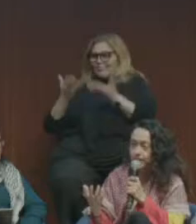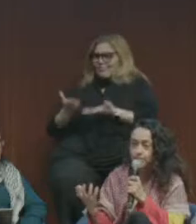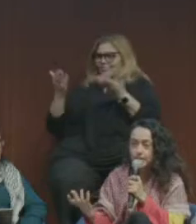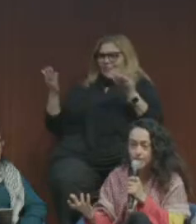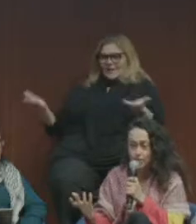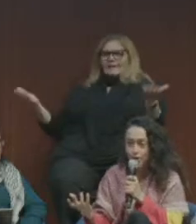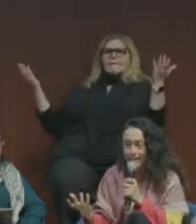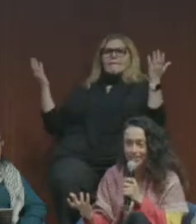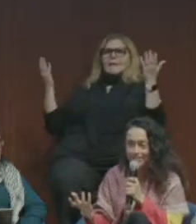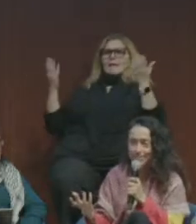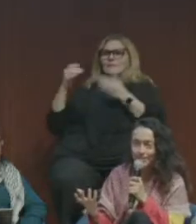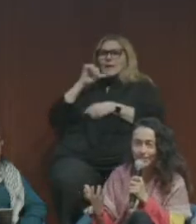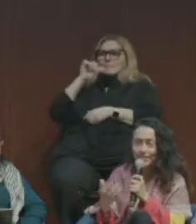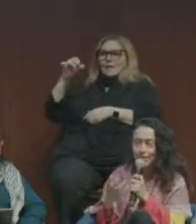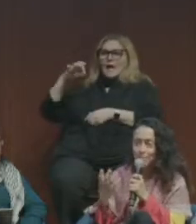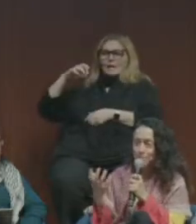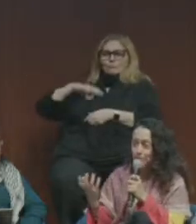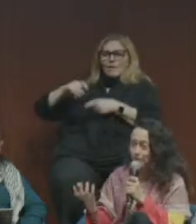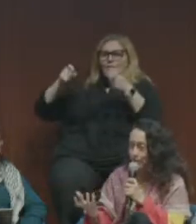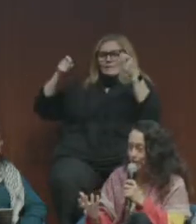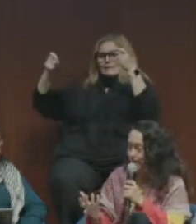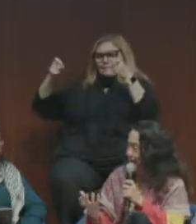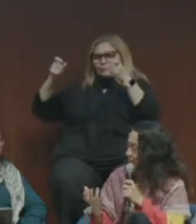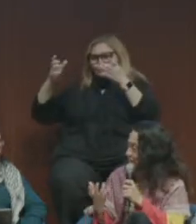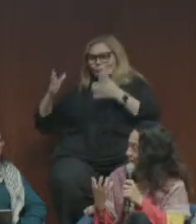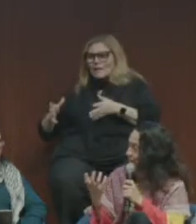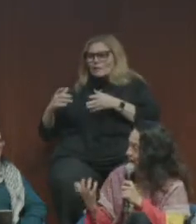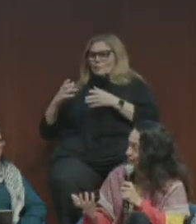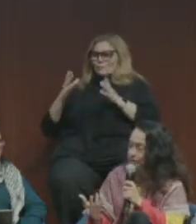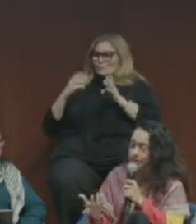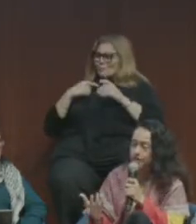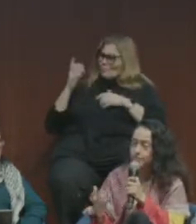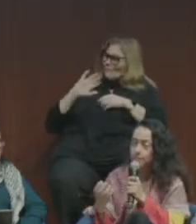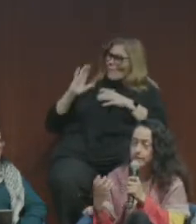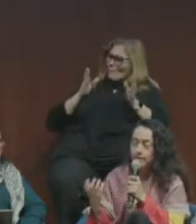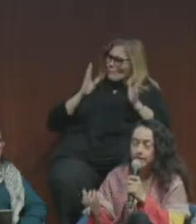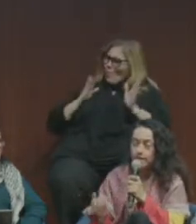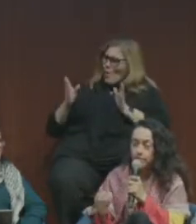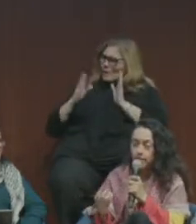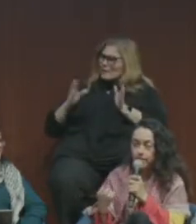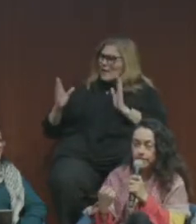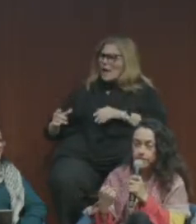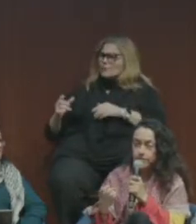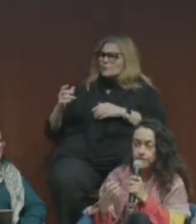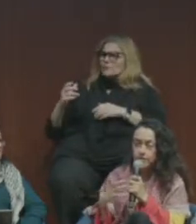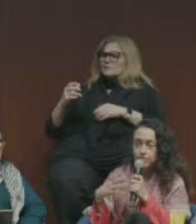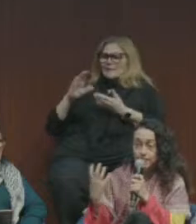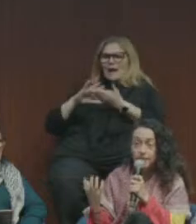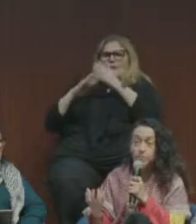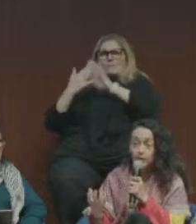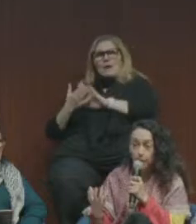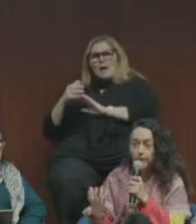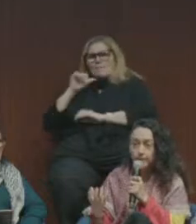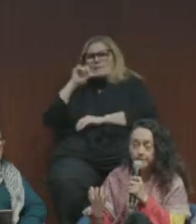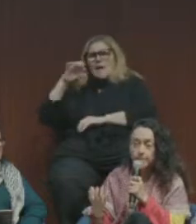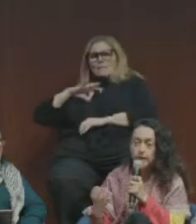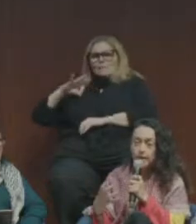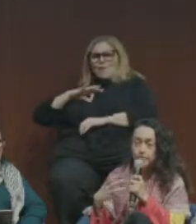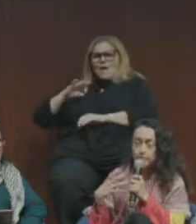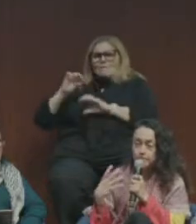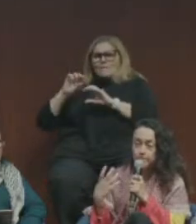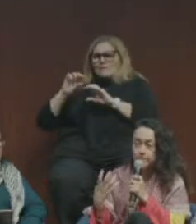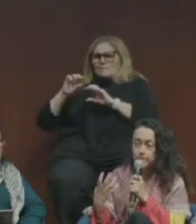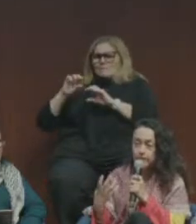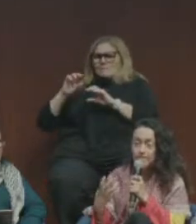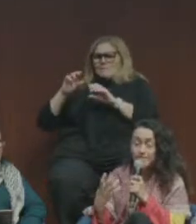nonprofit administrators, we were organizers, and we had to become nonprofit administrators to keep it going. And